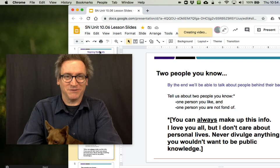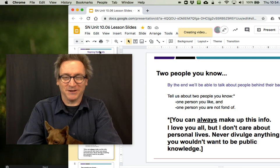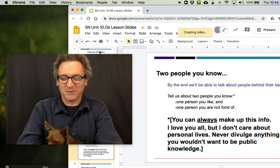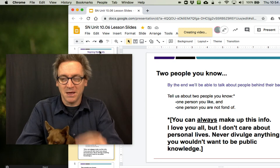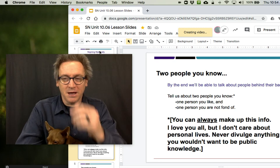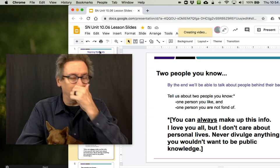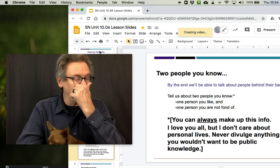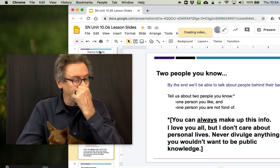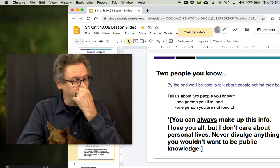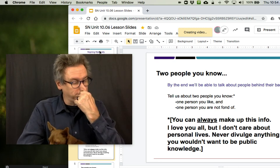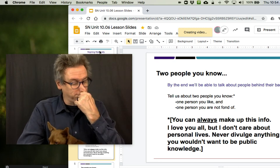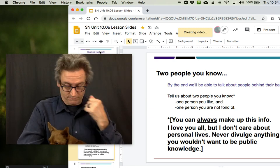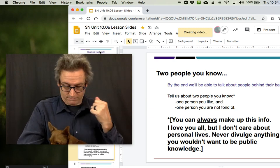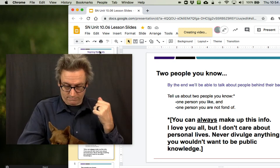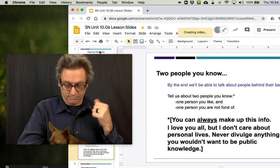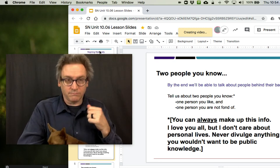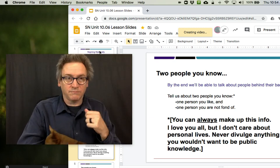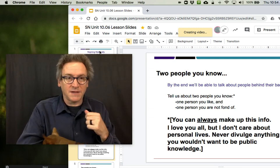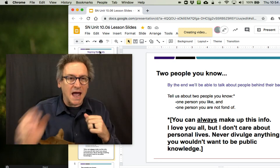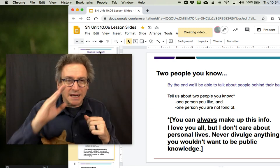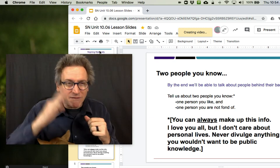barks at everything. And